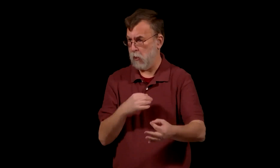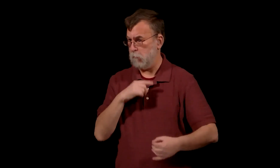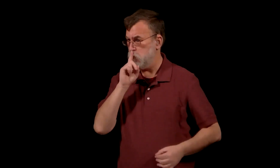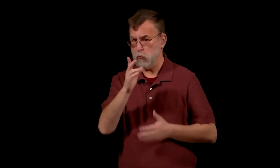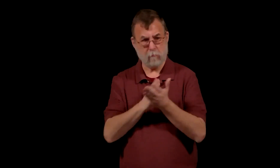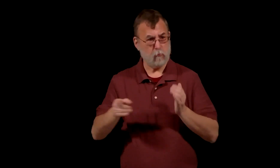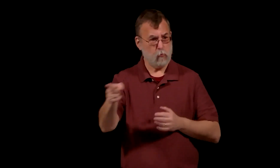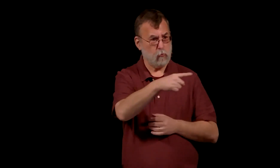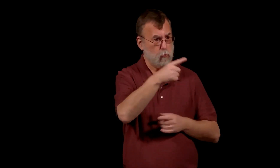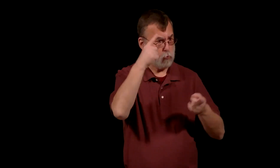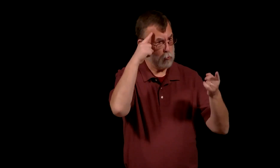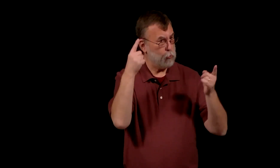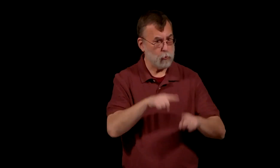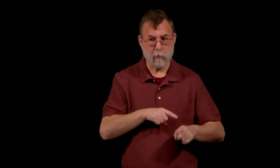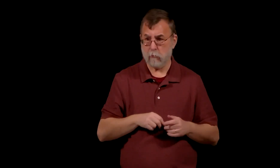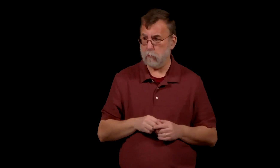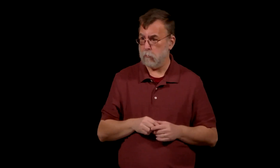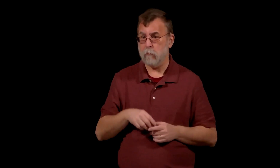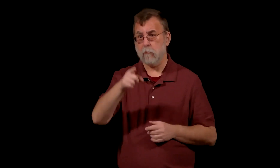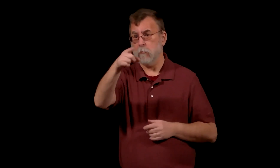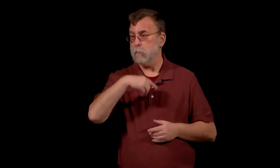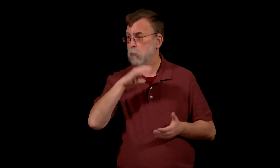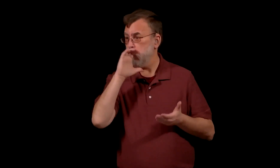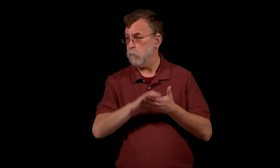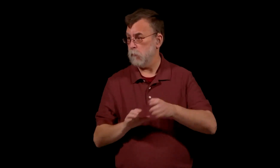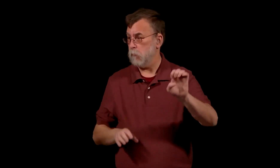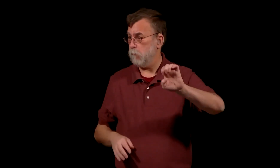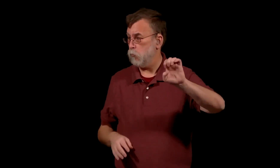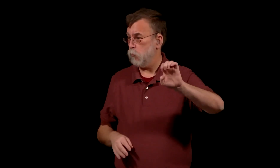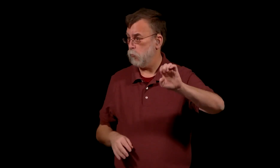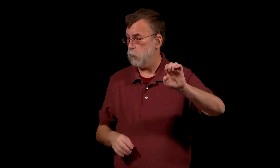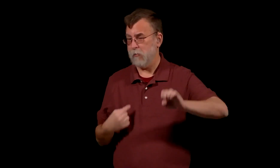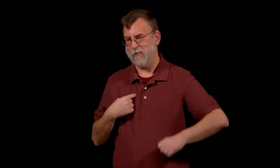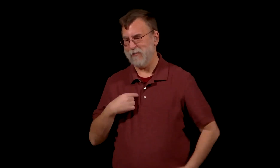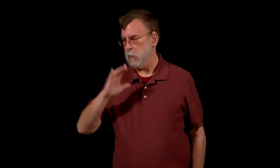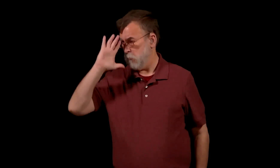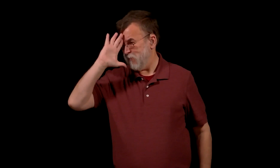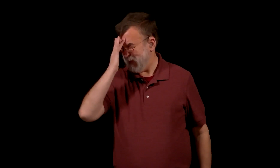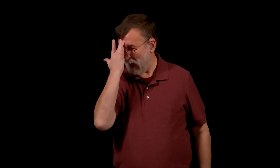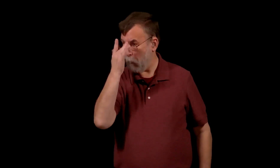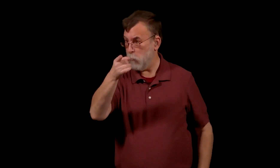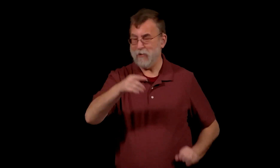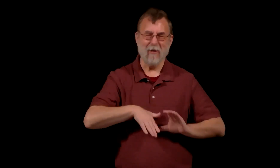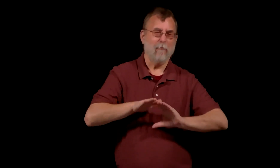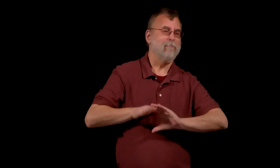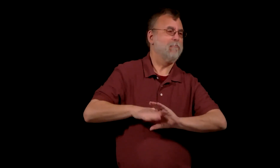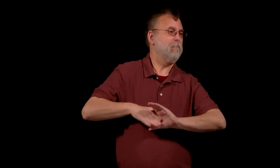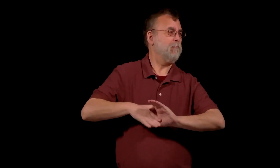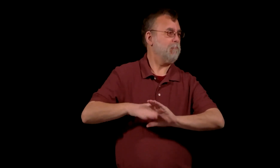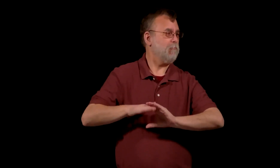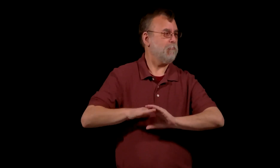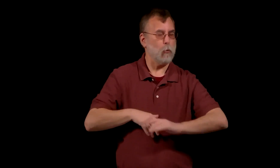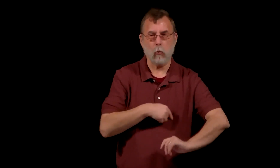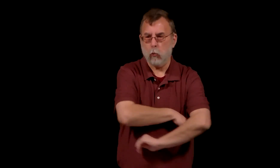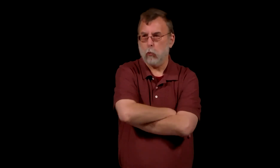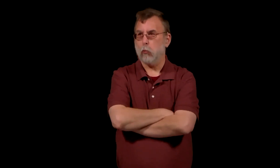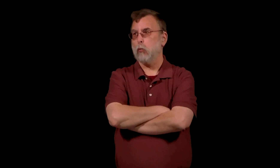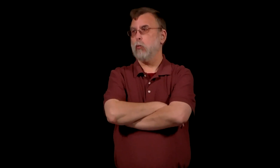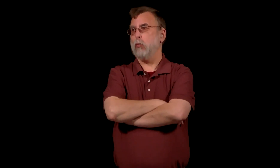And not everyone, there's no perfect. You're not always going to agree. Sometimes my wife is an extrovert and we'll talk and I'm